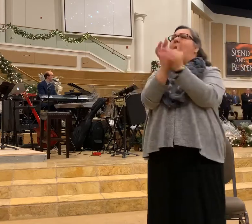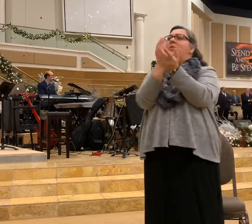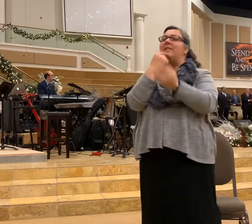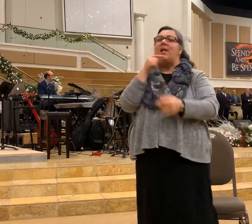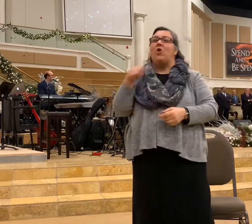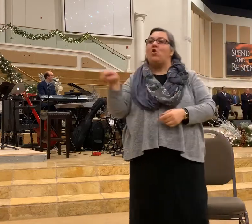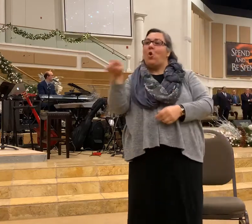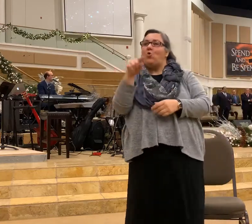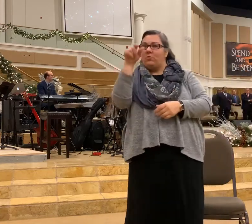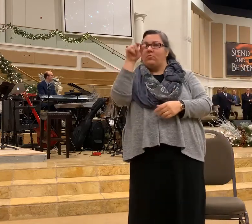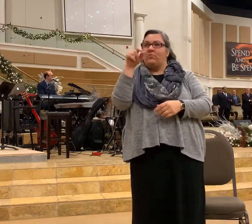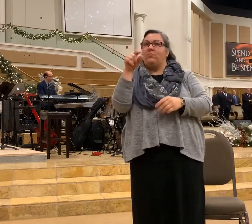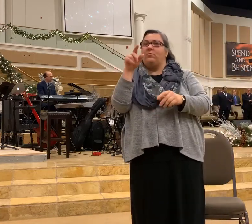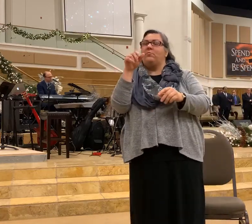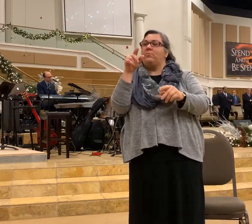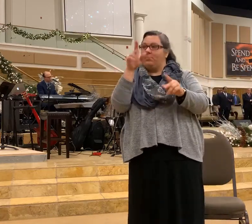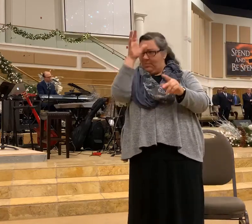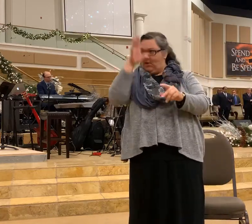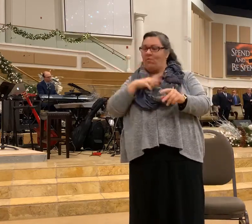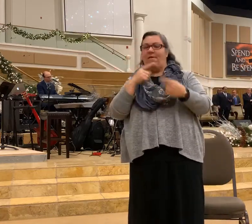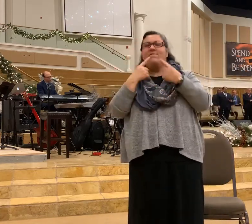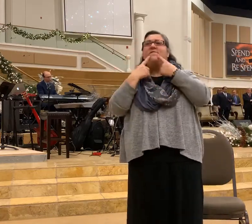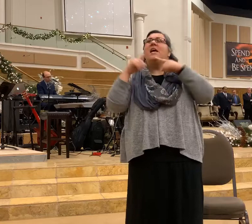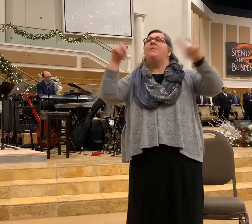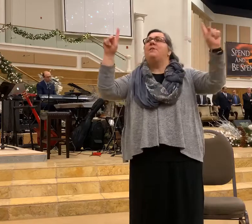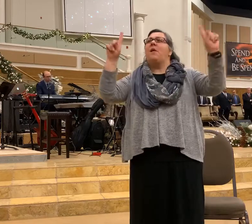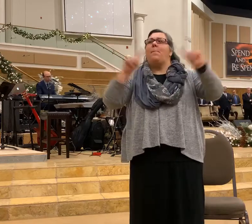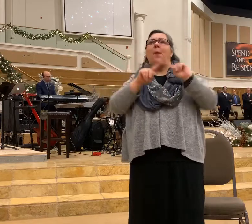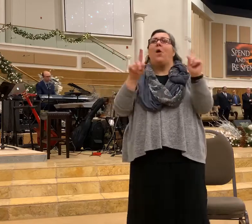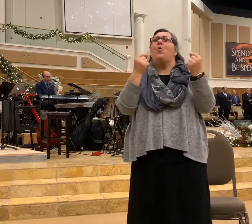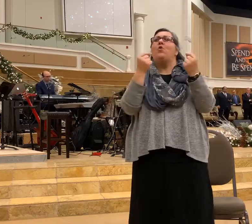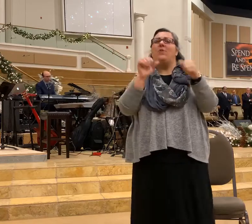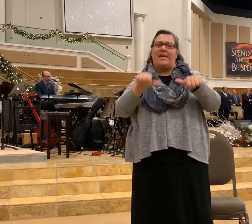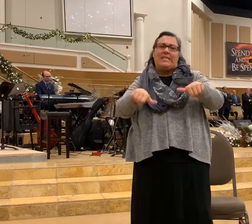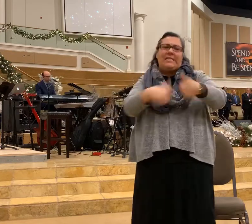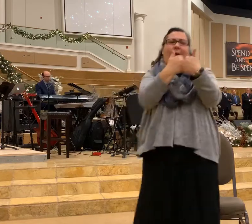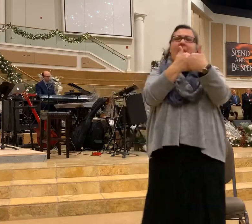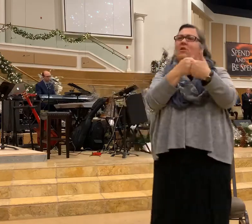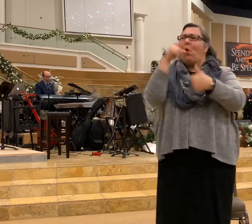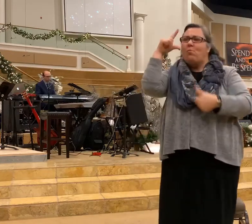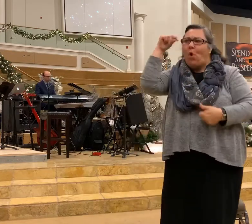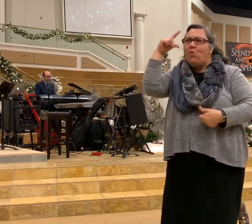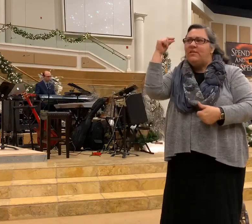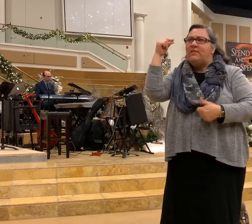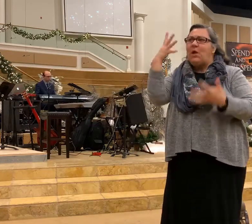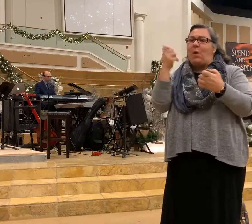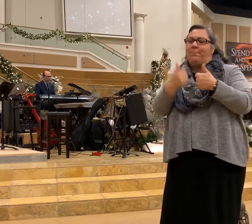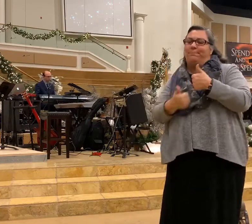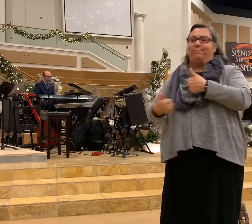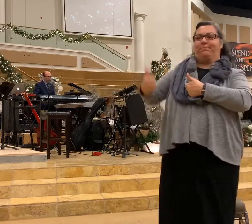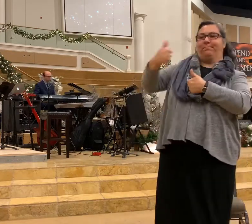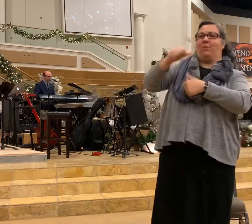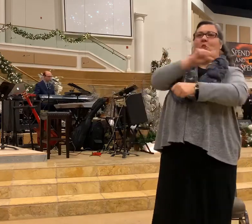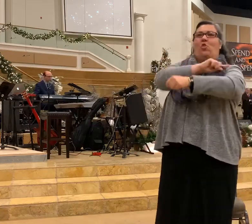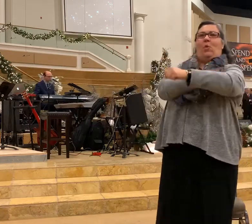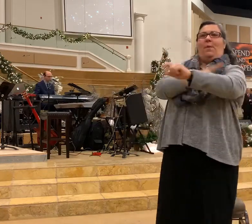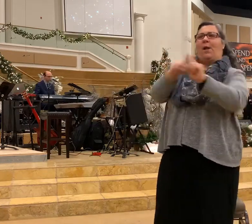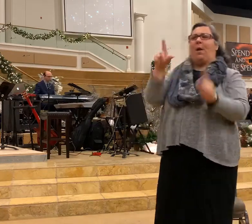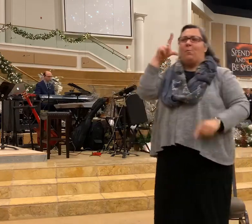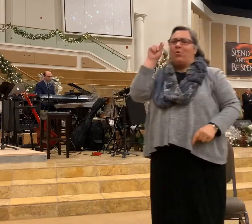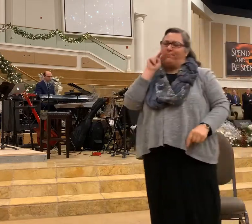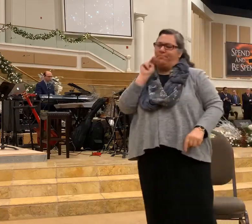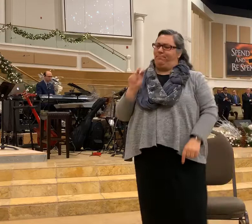famous. And they challenged Moses. They tried to get to another position of authority. And Moses looked down and